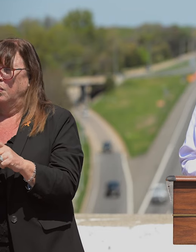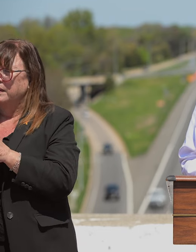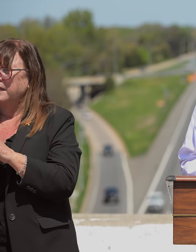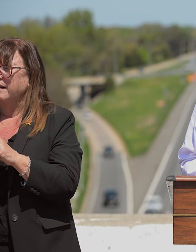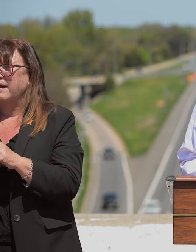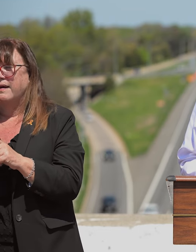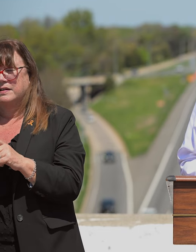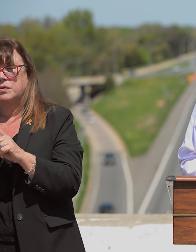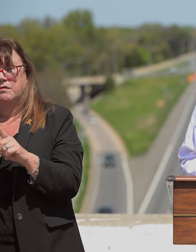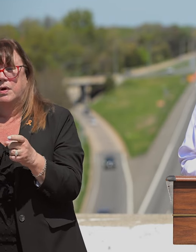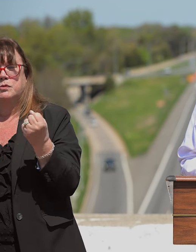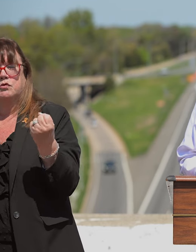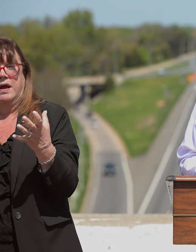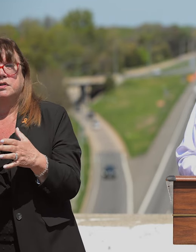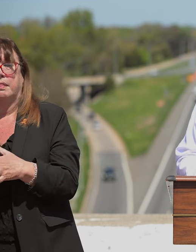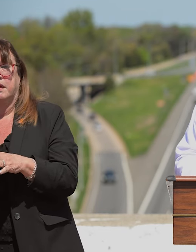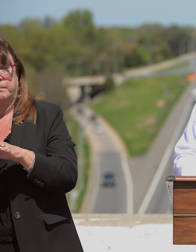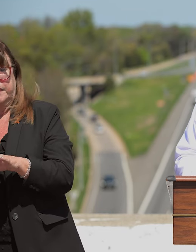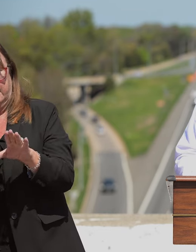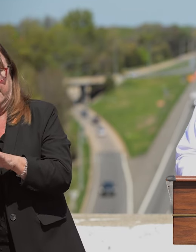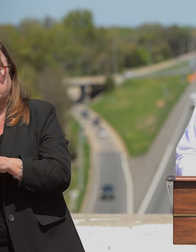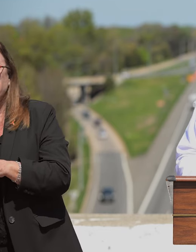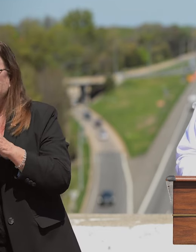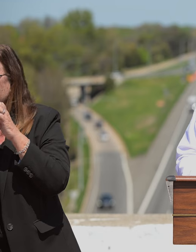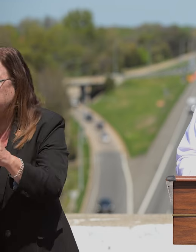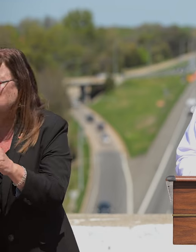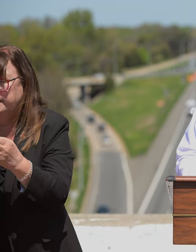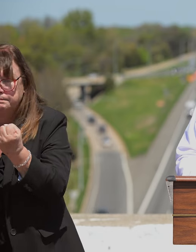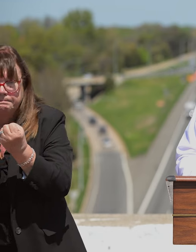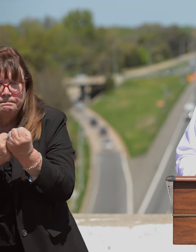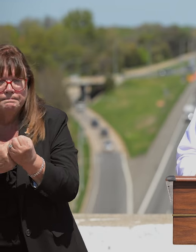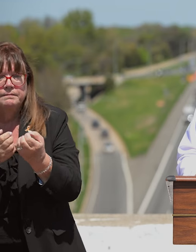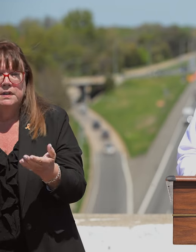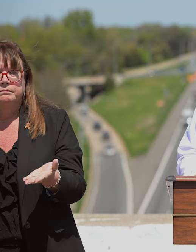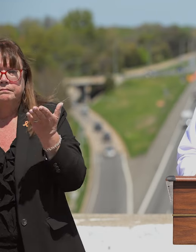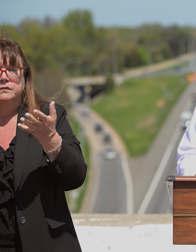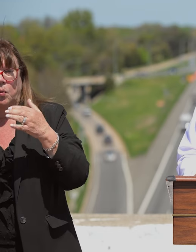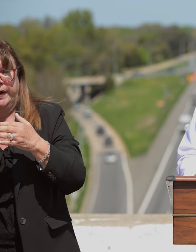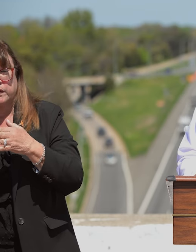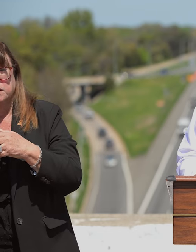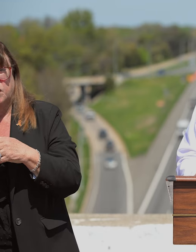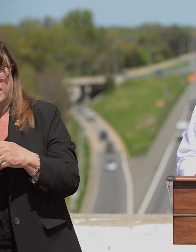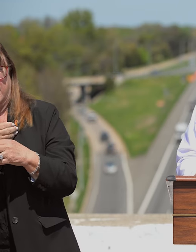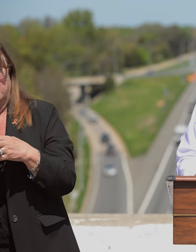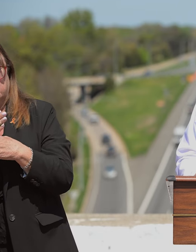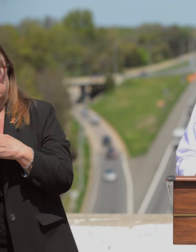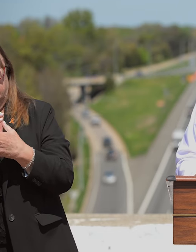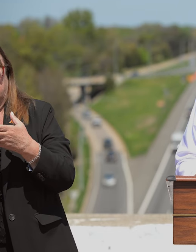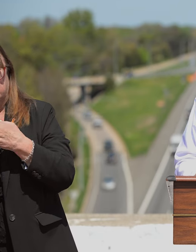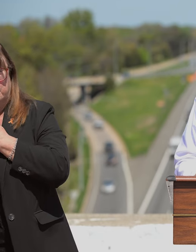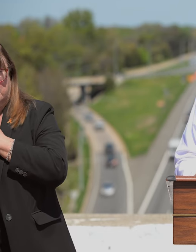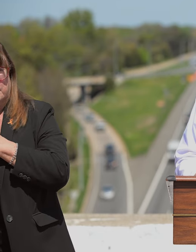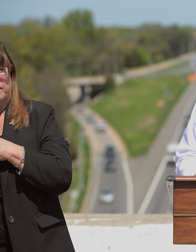must come from the driver's behavior. We must educate, advocate, and raise awareness of our shared responsibility